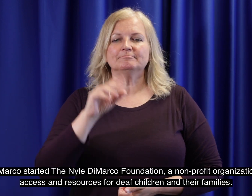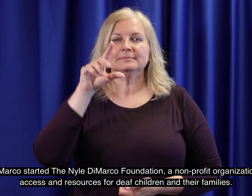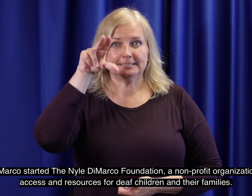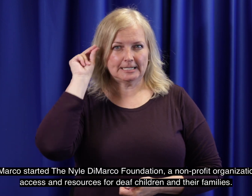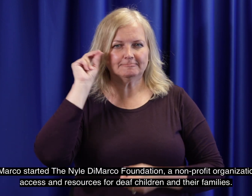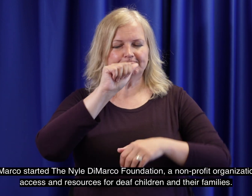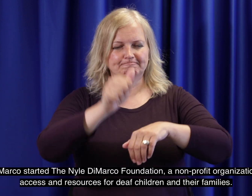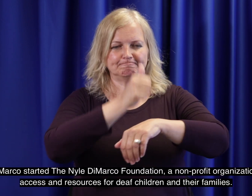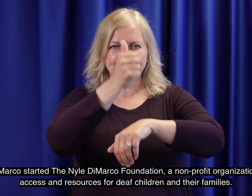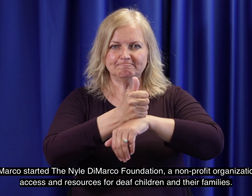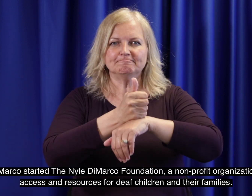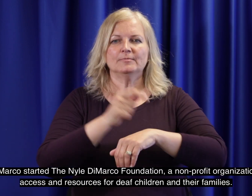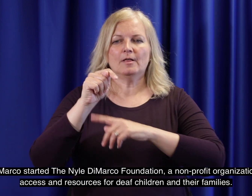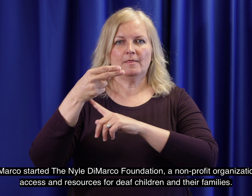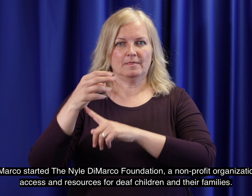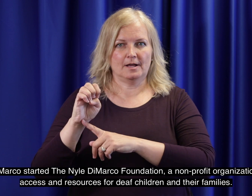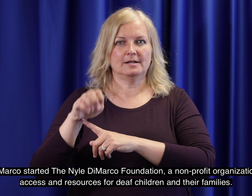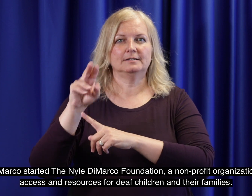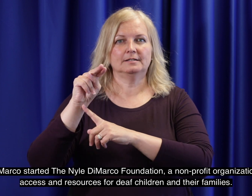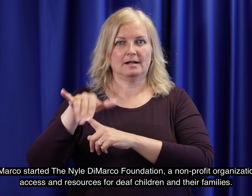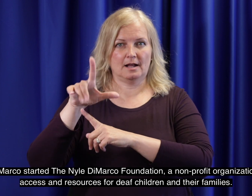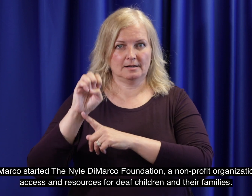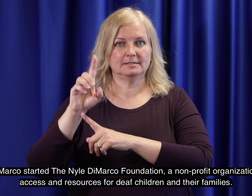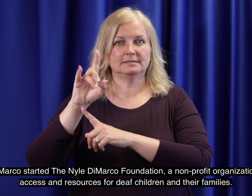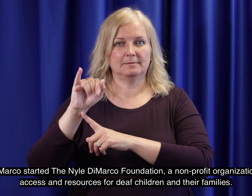In 2016, Nyle started the Nyle DiMarco Foundation.